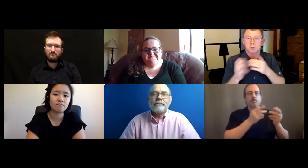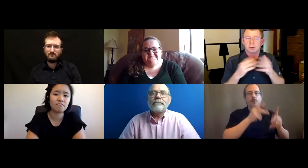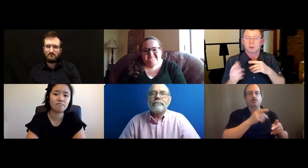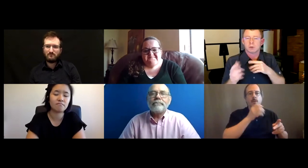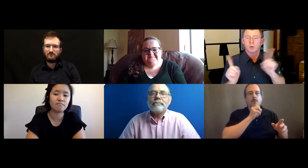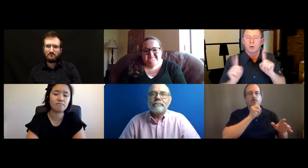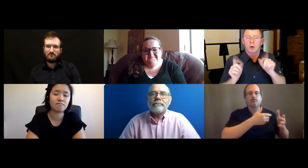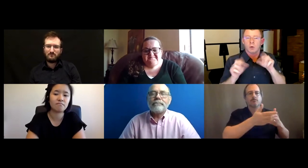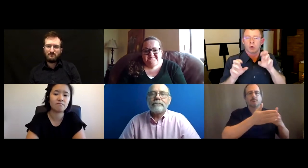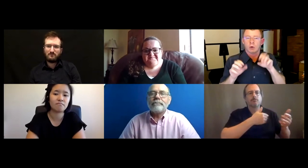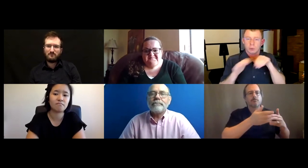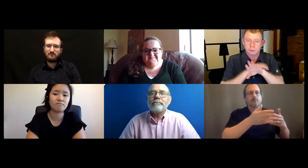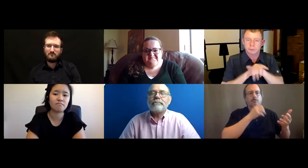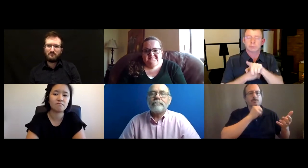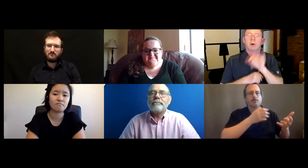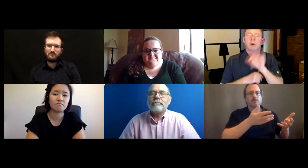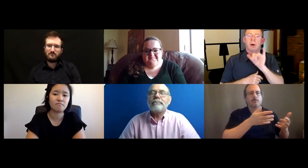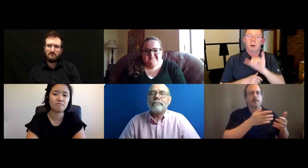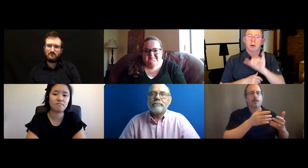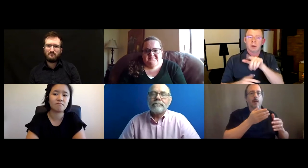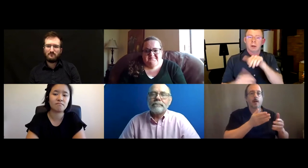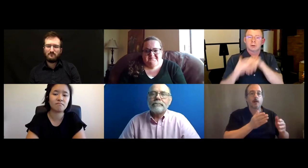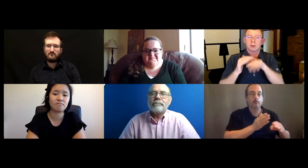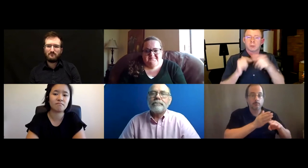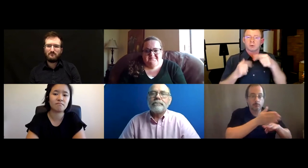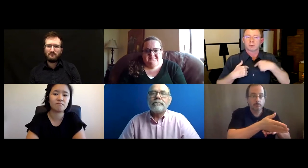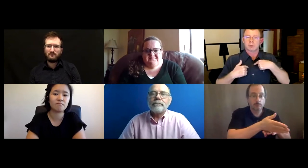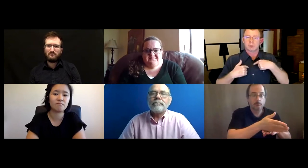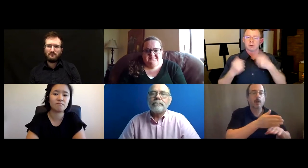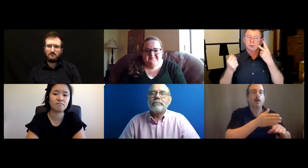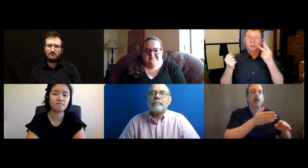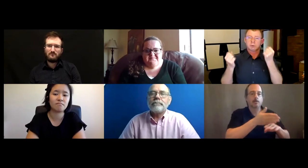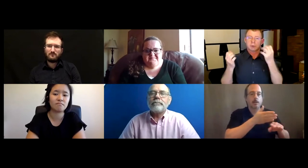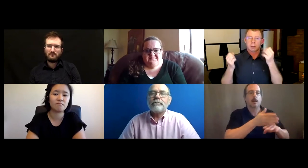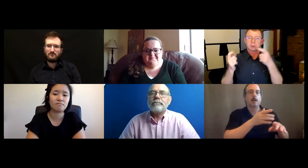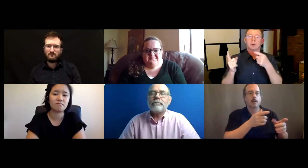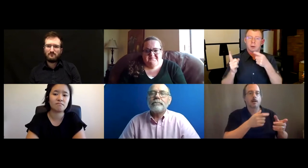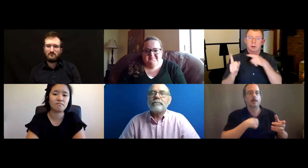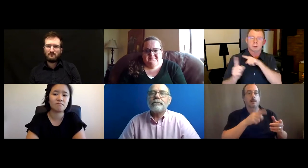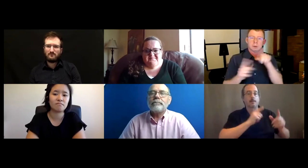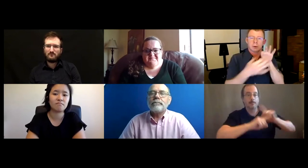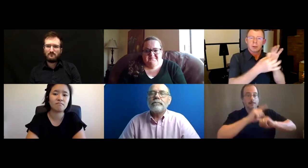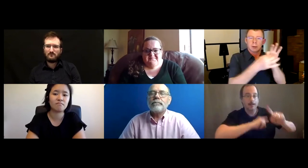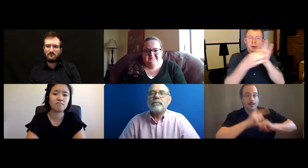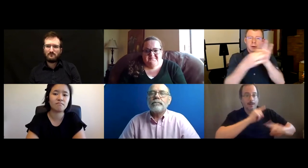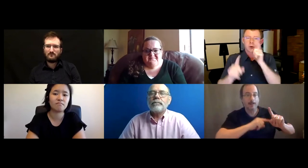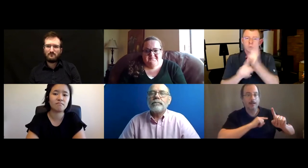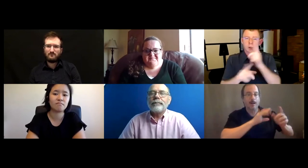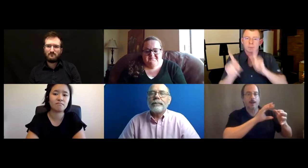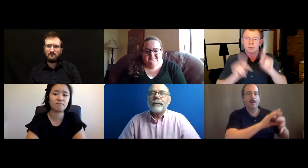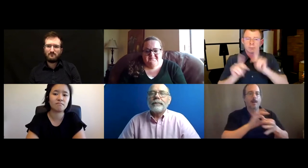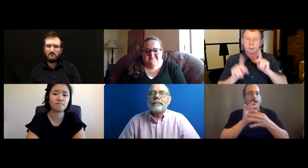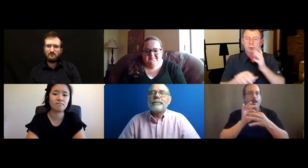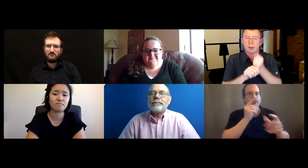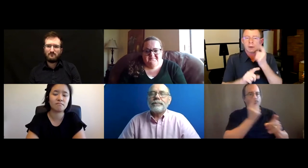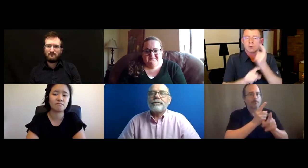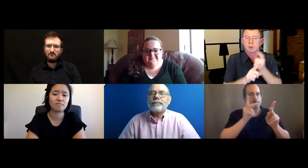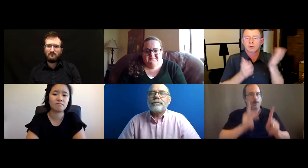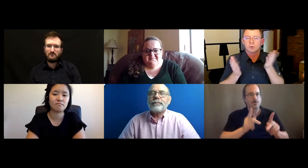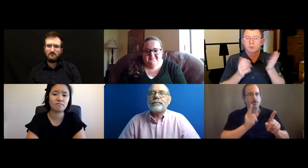it didn't for all ages. If that hub was there and easily accessible, content in ASL, content